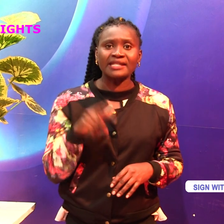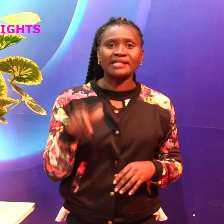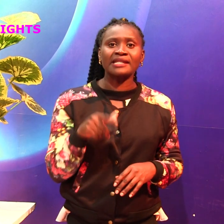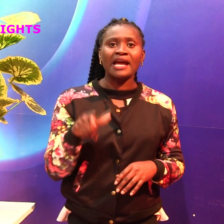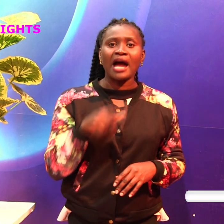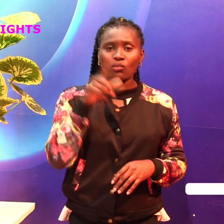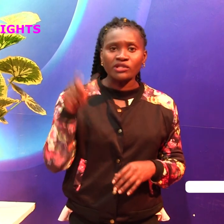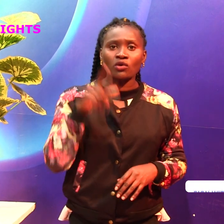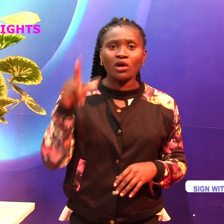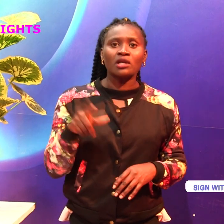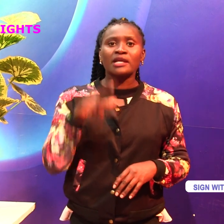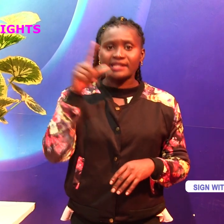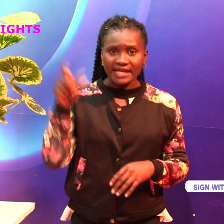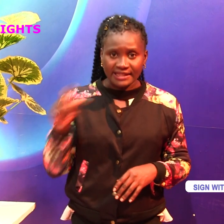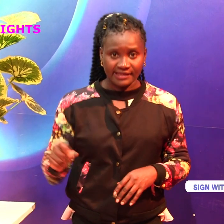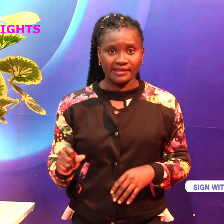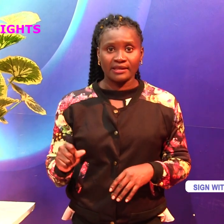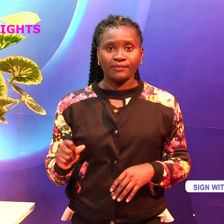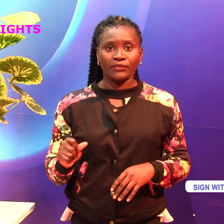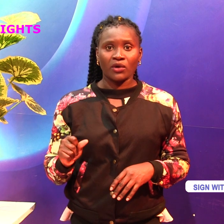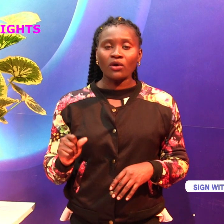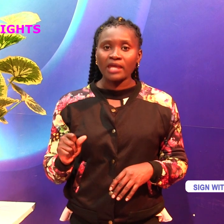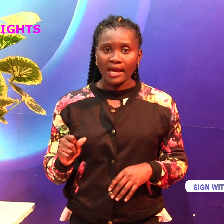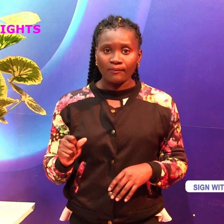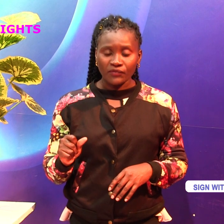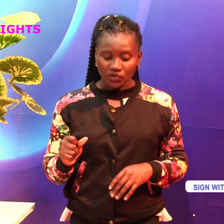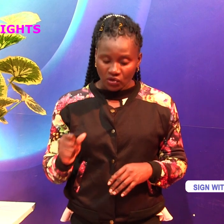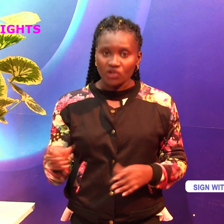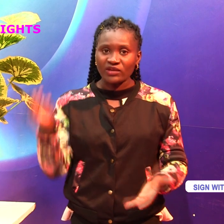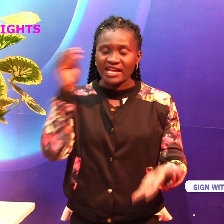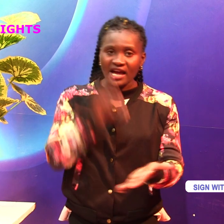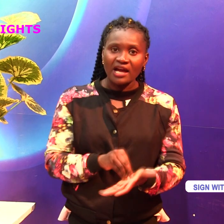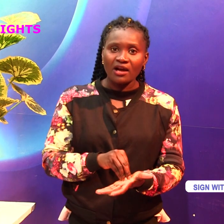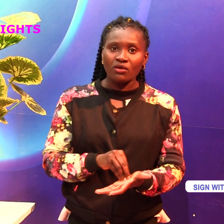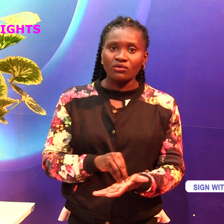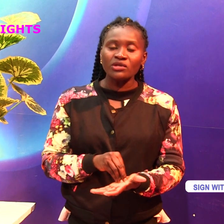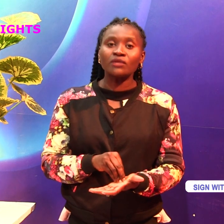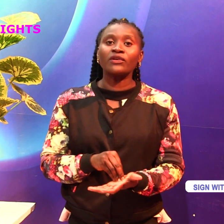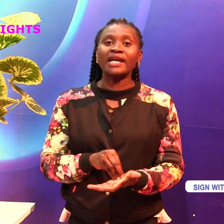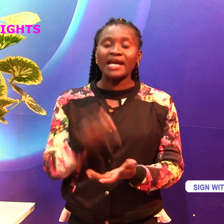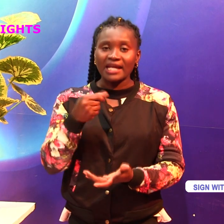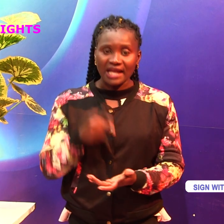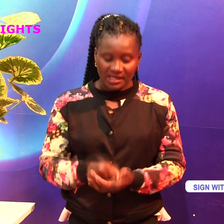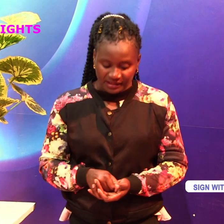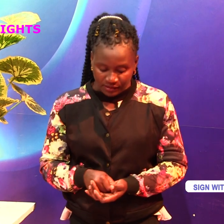is a quizzical sentence. Okay, so together we do it for the last time.